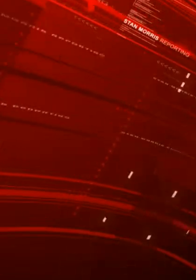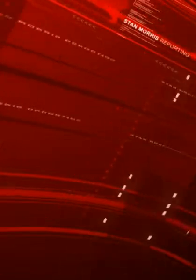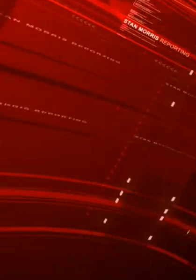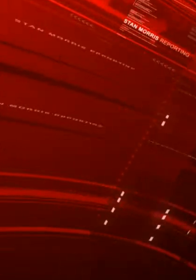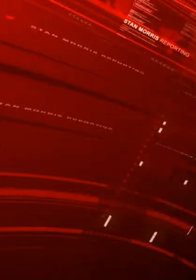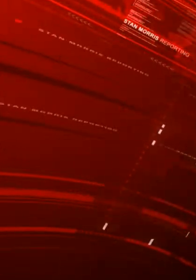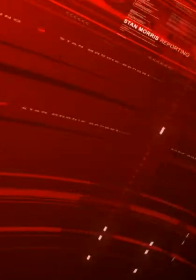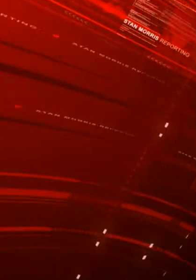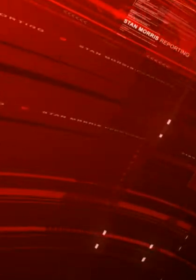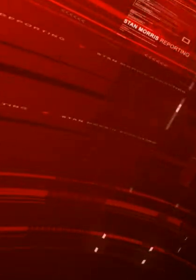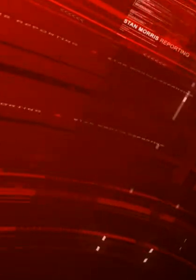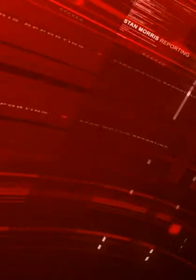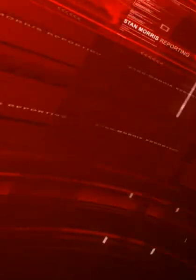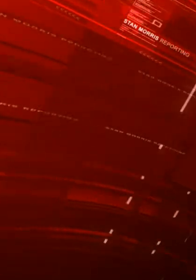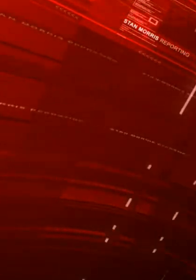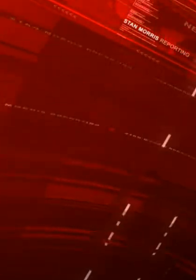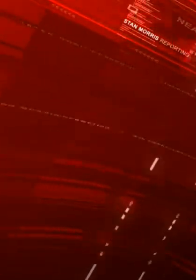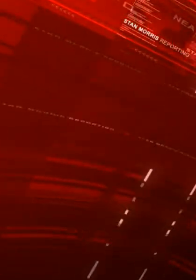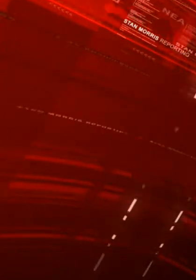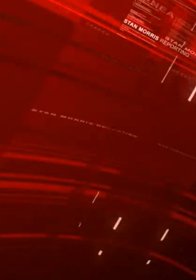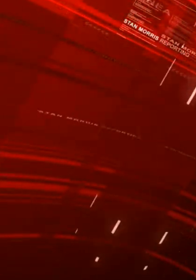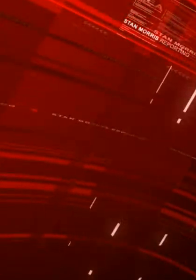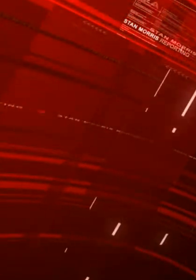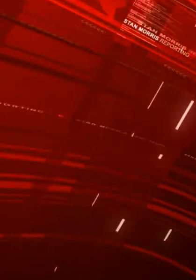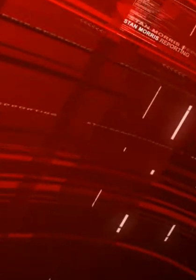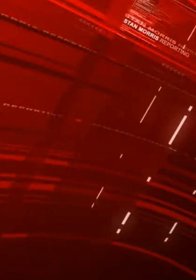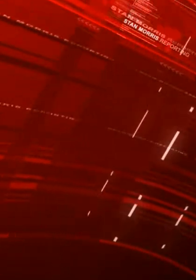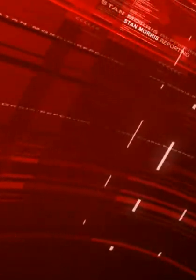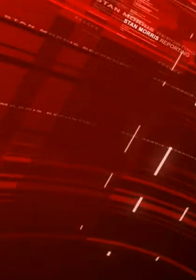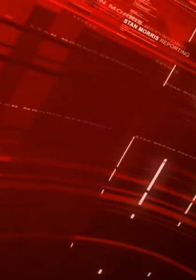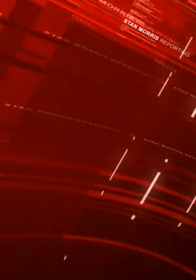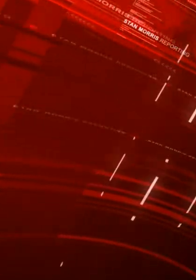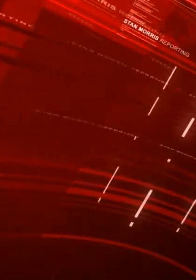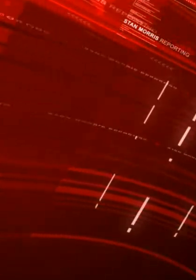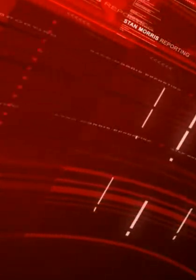Have a great day. We'll talk to you again later on or tomorrow. Just depends, because if